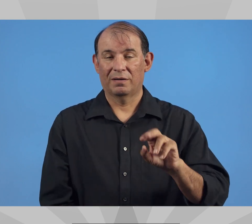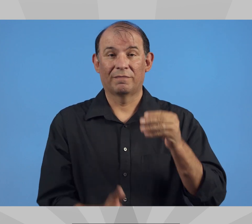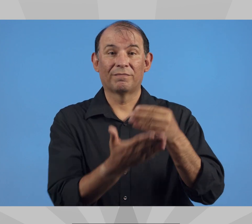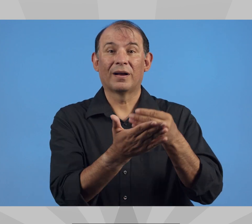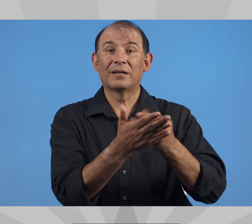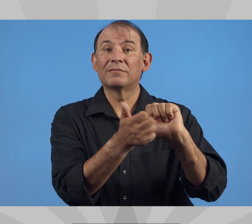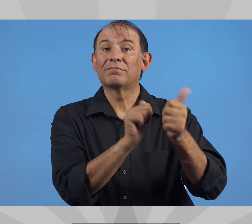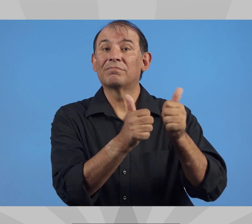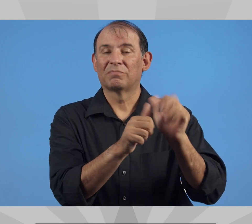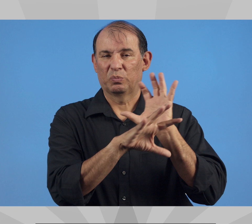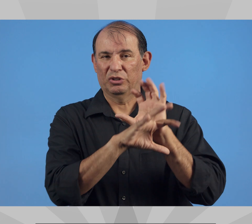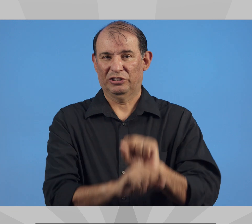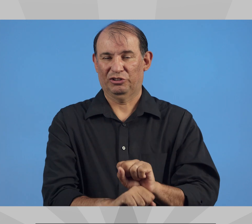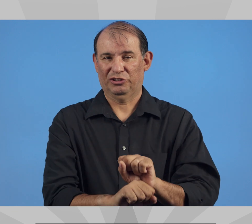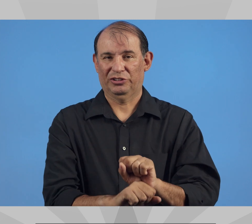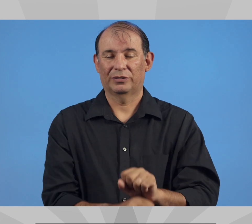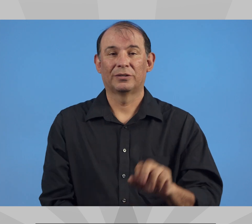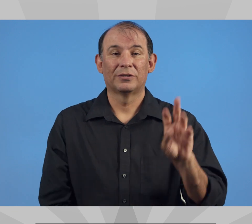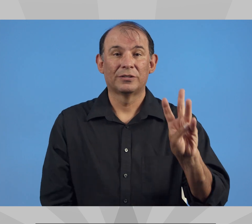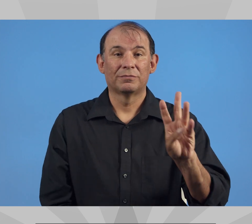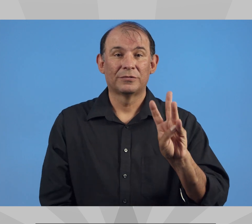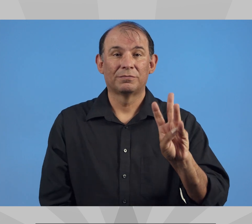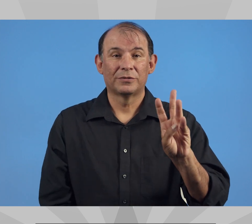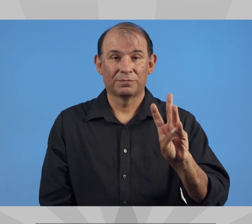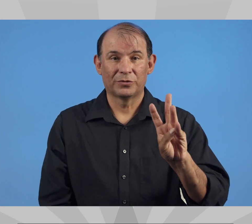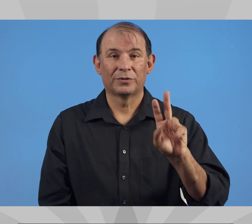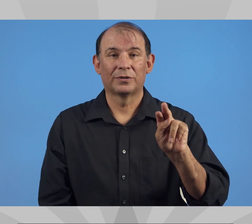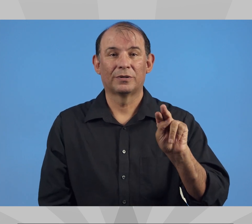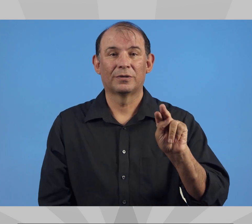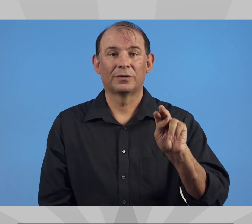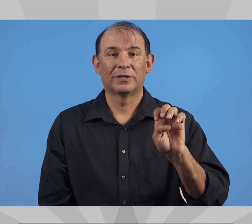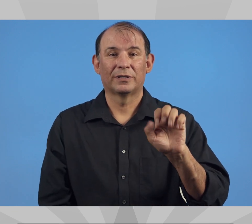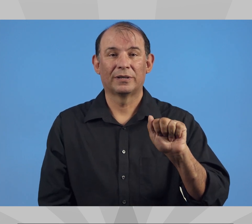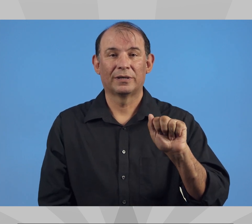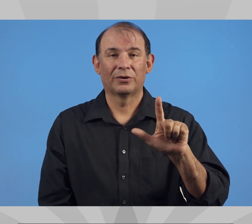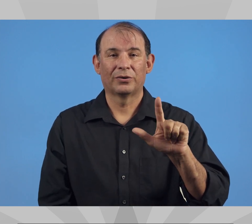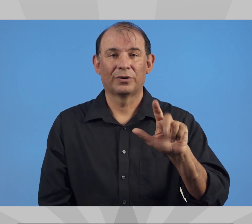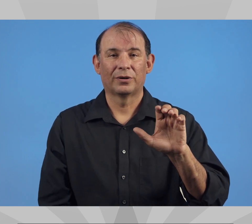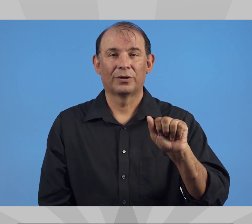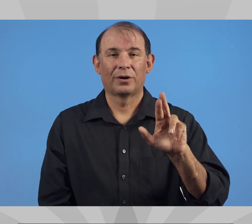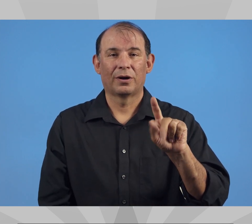Party, Republican. Campaign funding, traditional. Website,